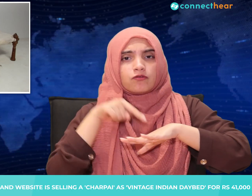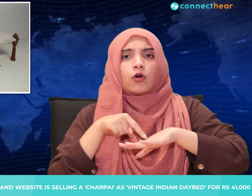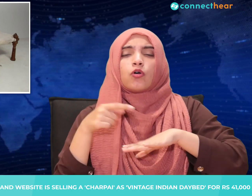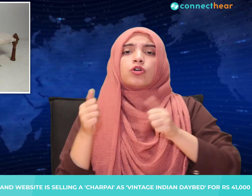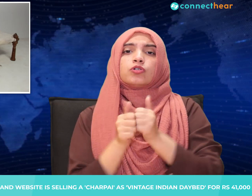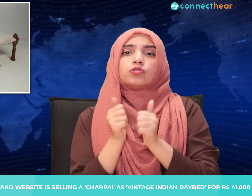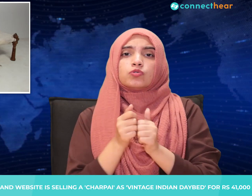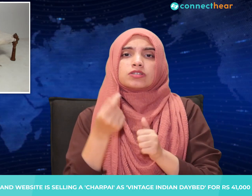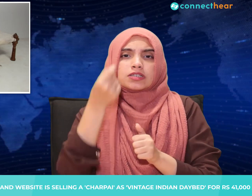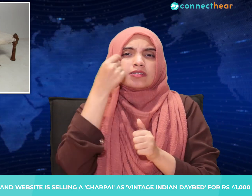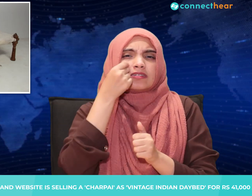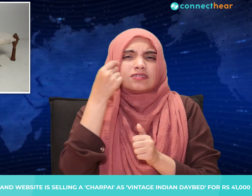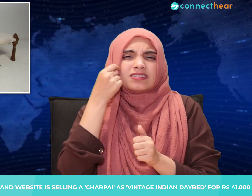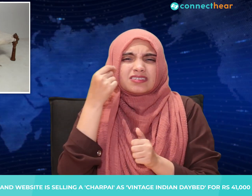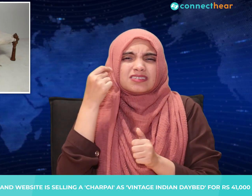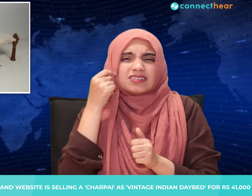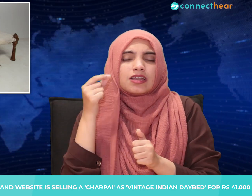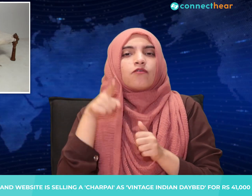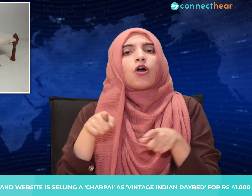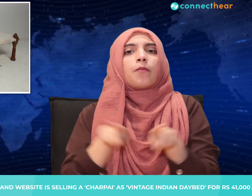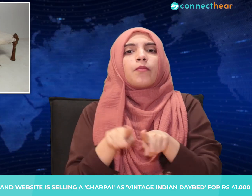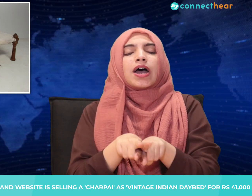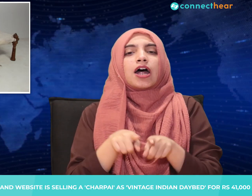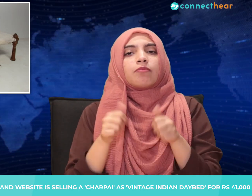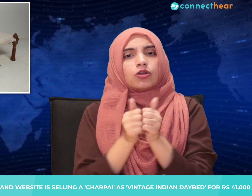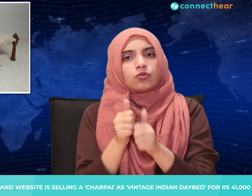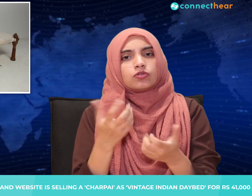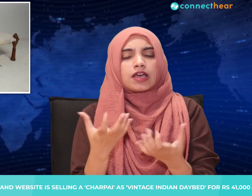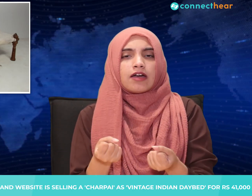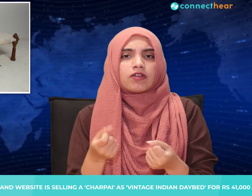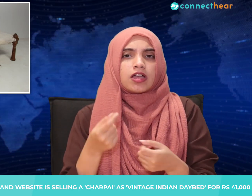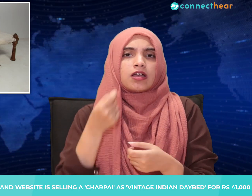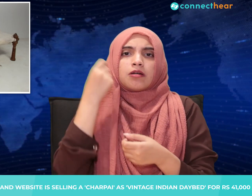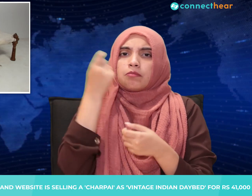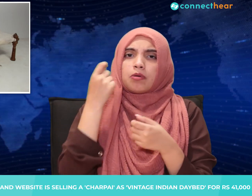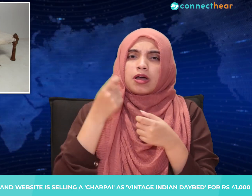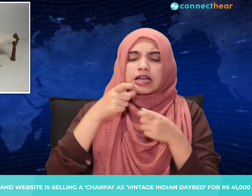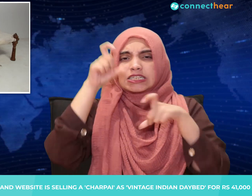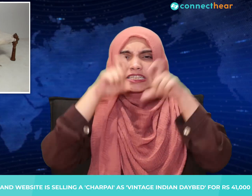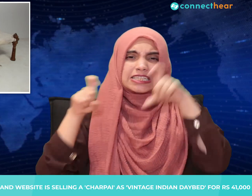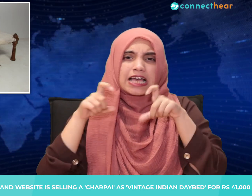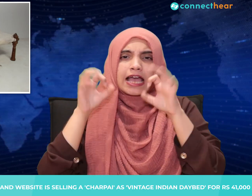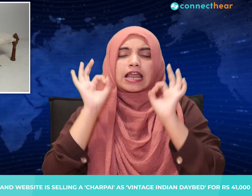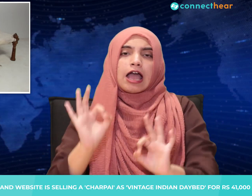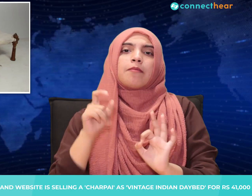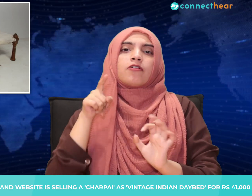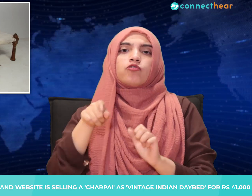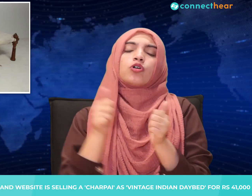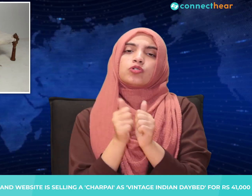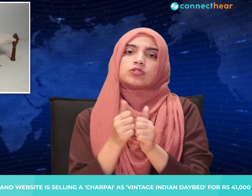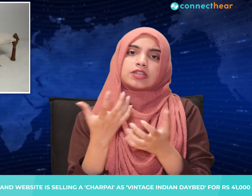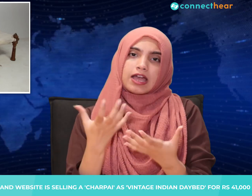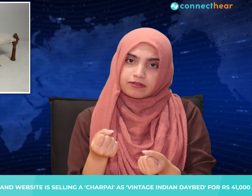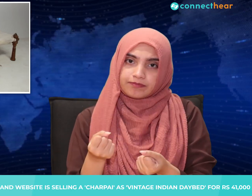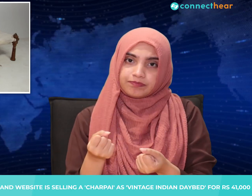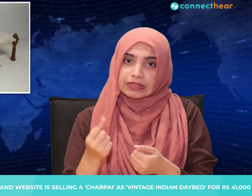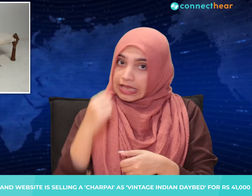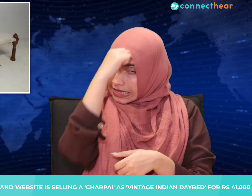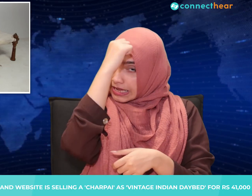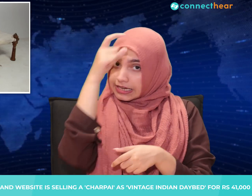chandan from Indian religious occasions as face painting decor during music festivals, India has seen a lot of